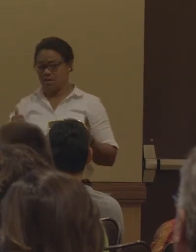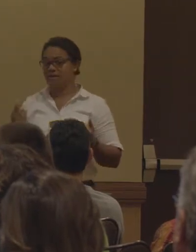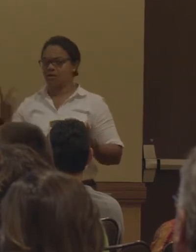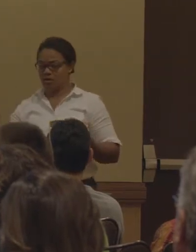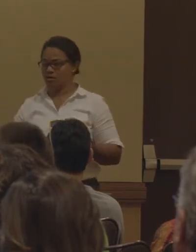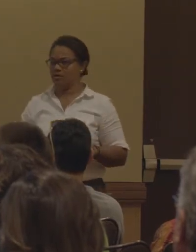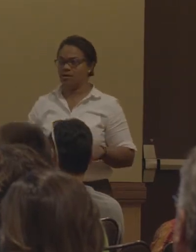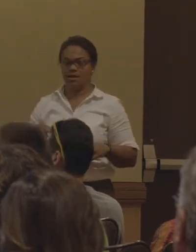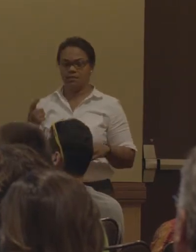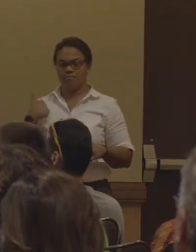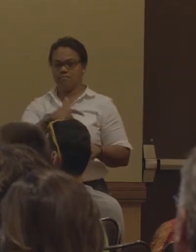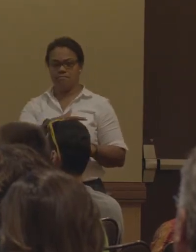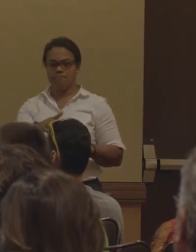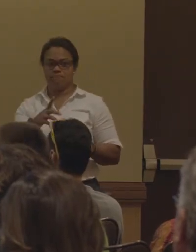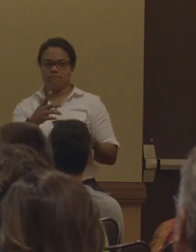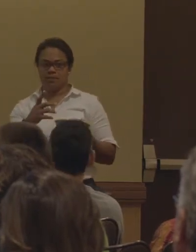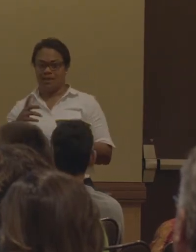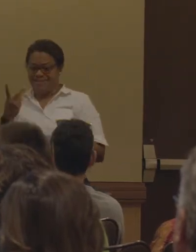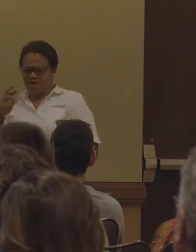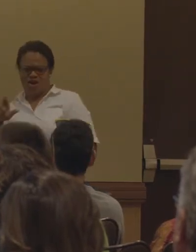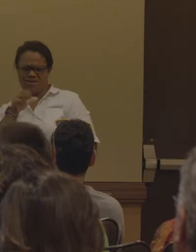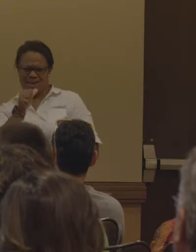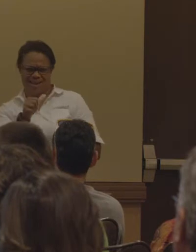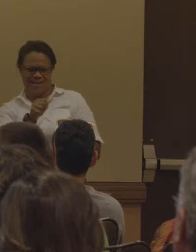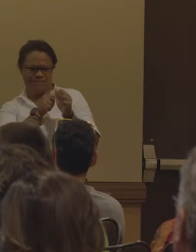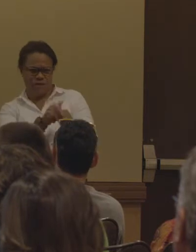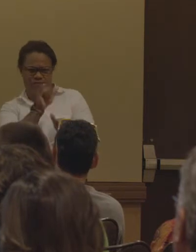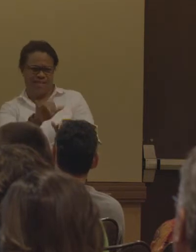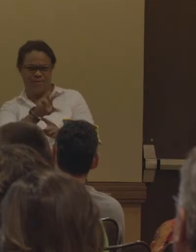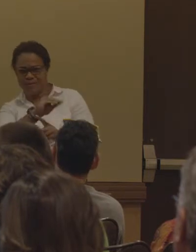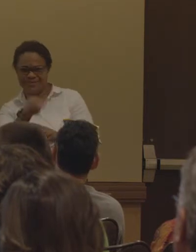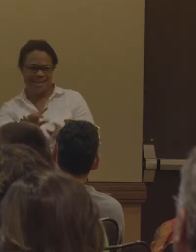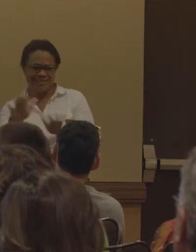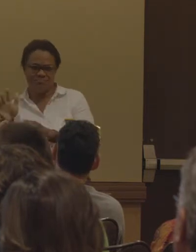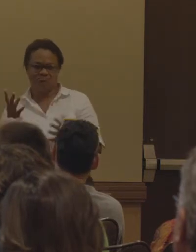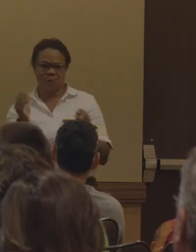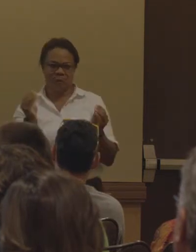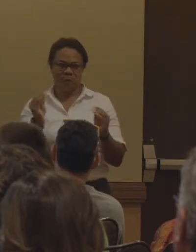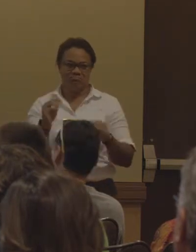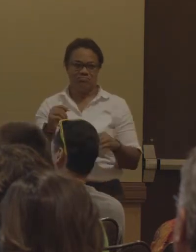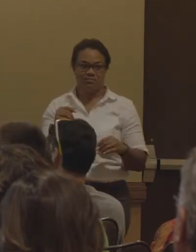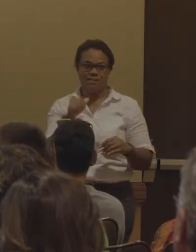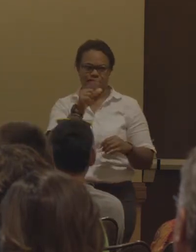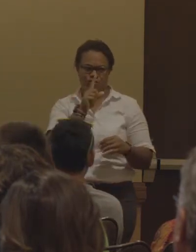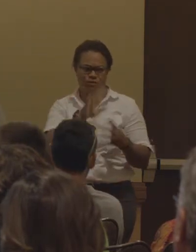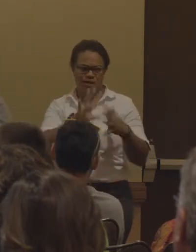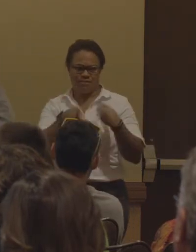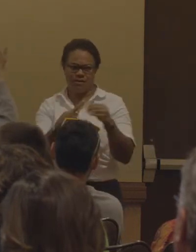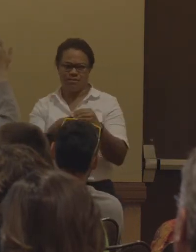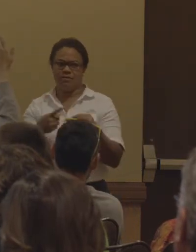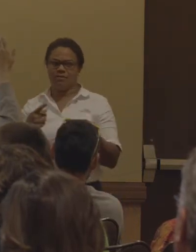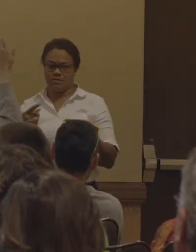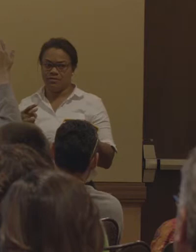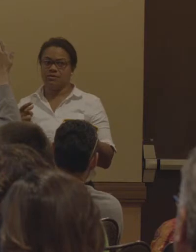rehab, Yeah, we don't work that way, the 30%, Okay, so I'm not that's- sure okay, what you're talking, yeah, that's, okay. did that to would be me, so APD.